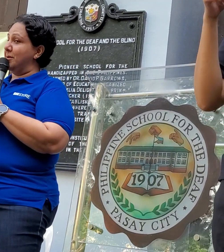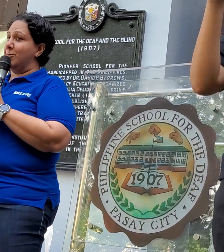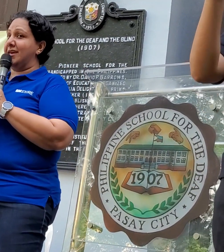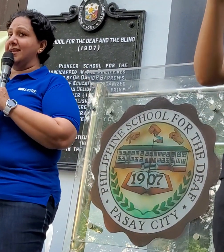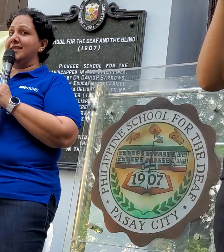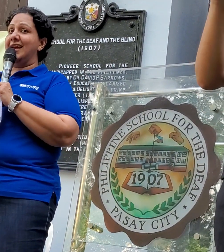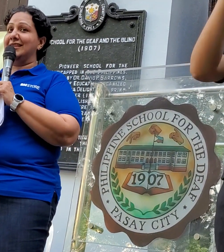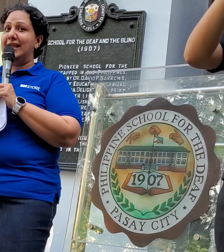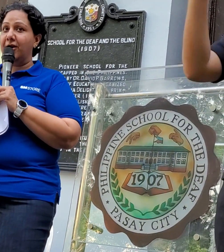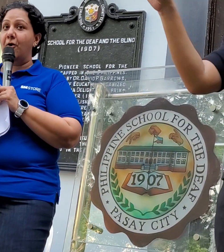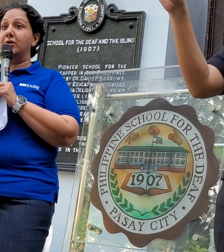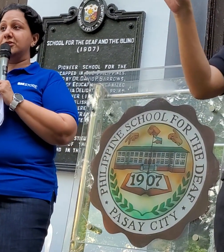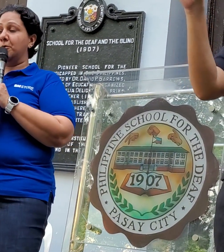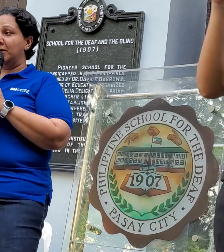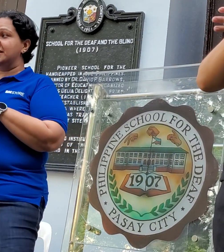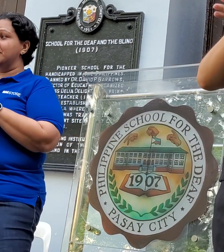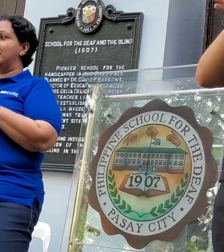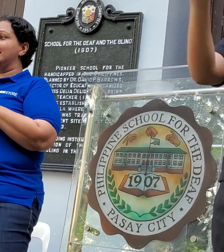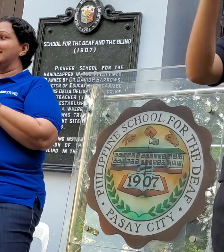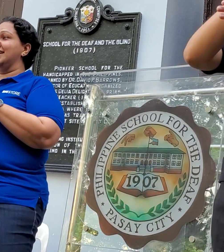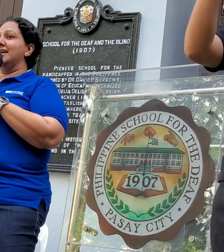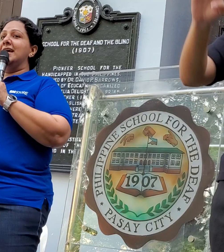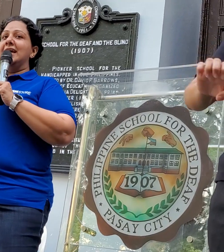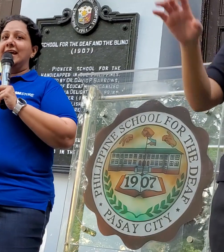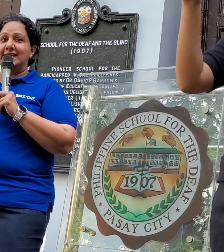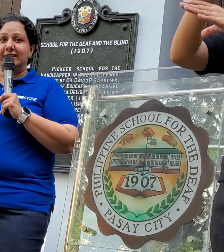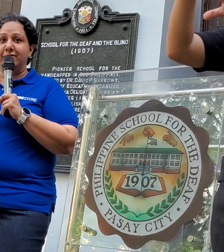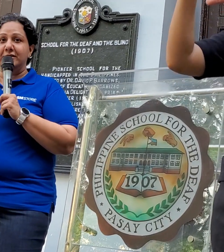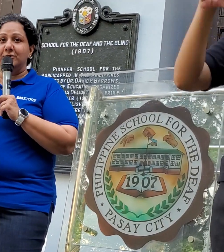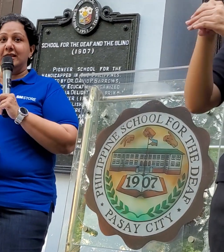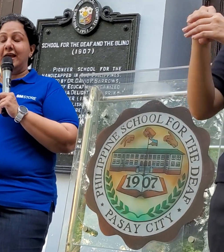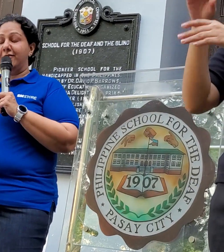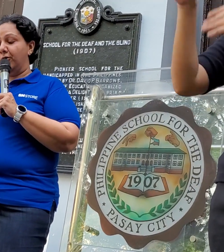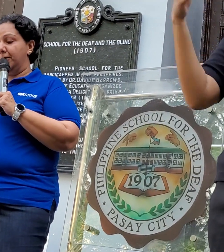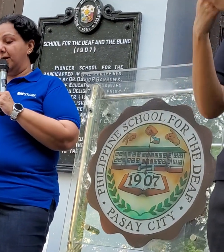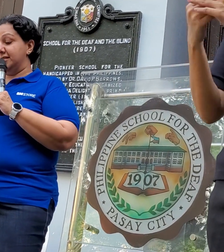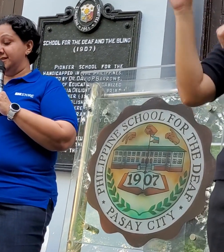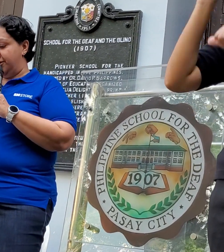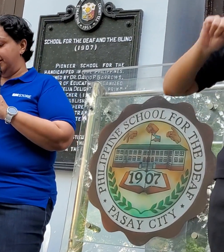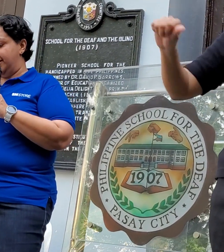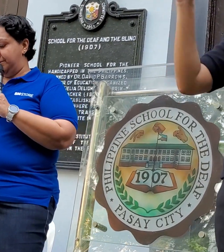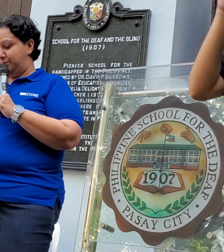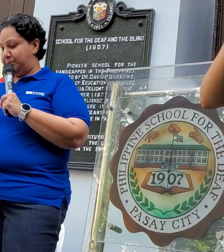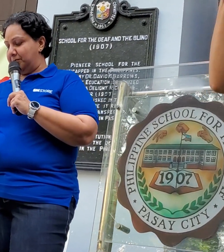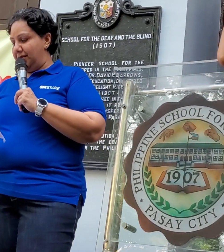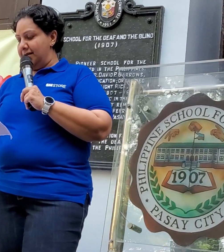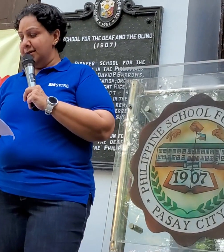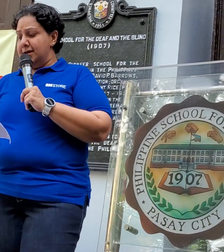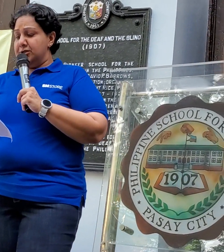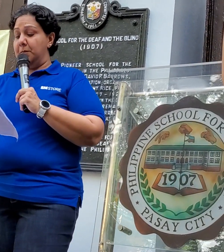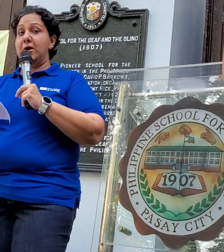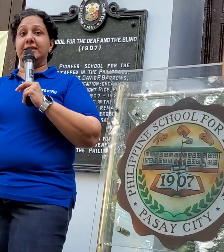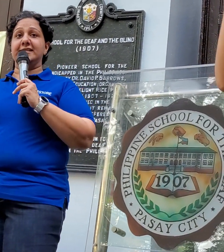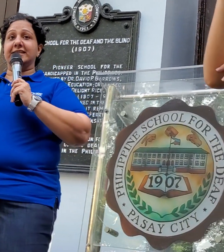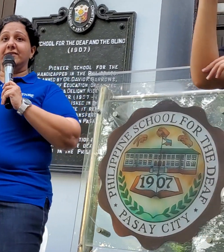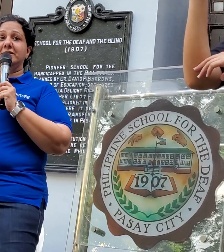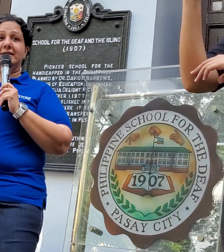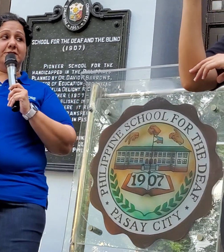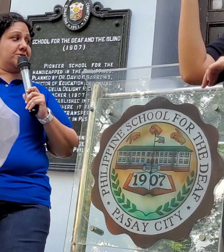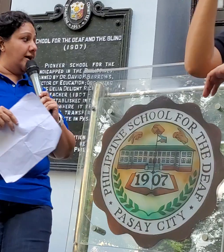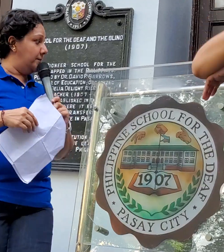this coming weekend, and they're also participating in an activity today for our CSR Day. So beyond